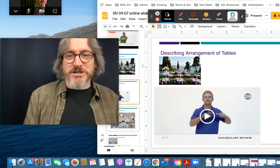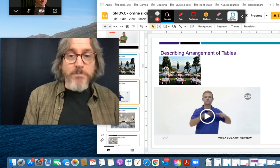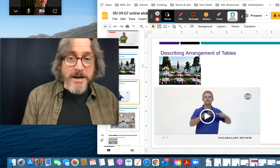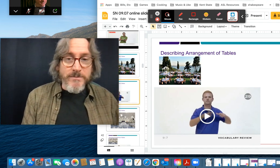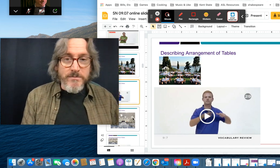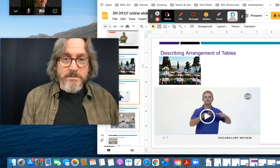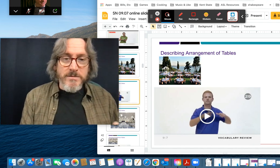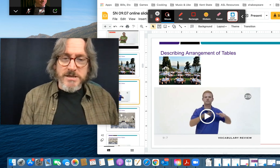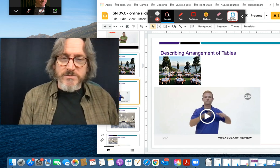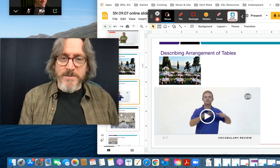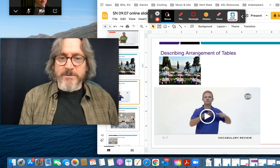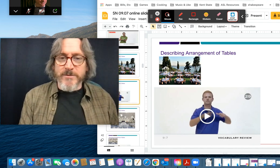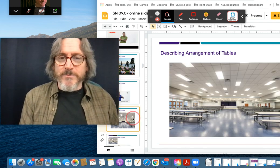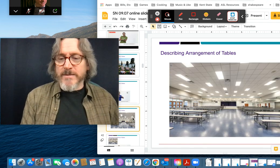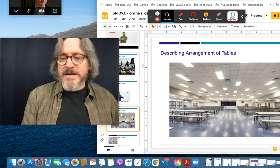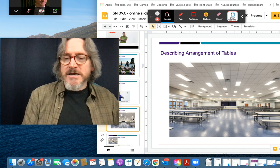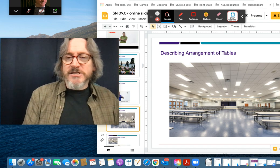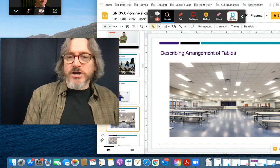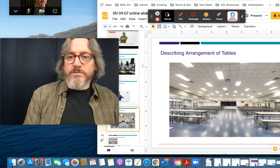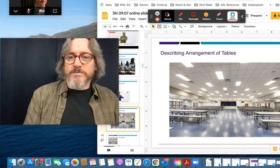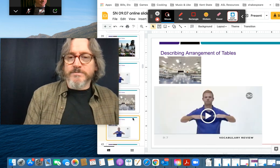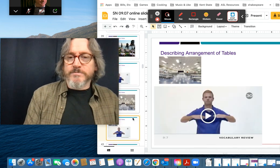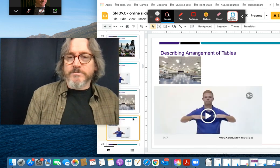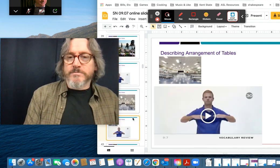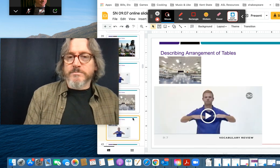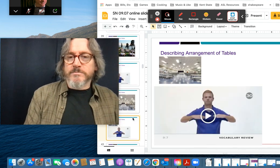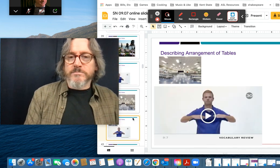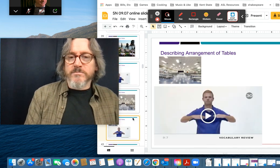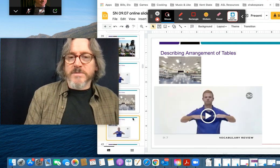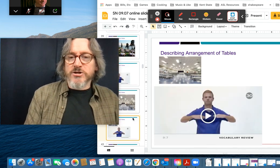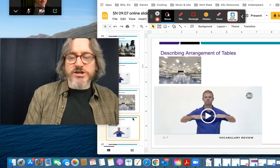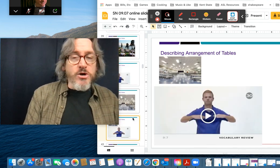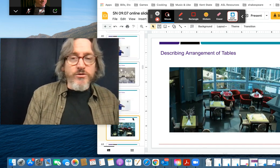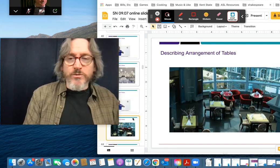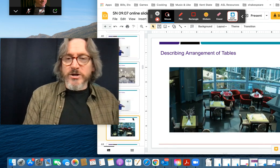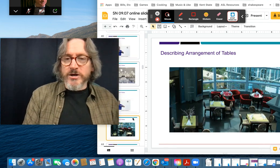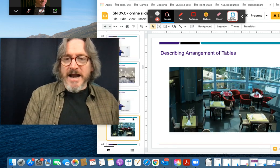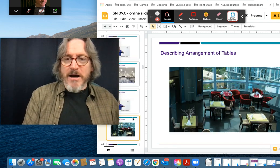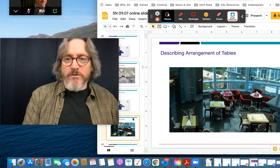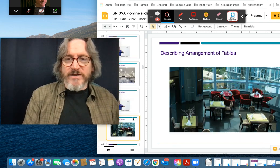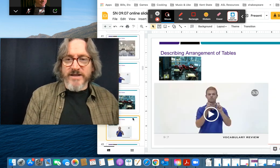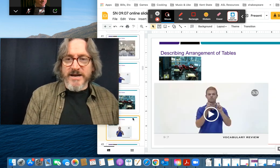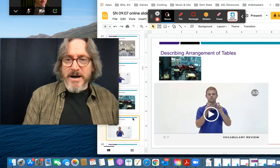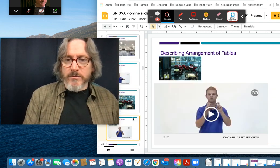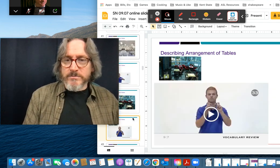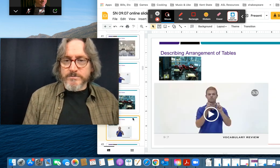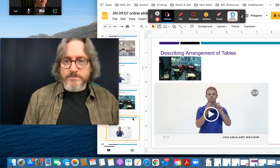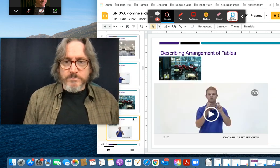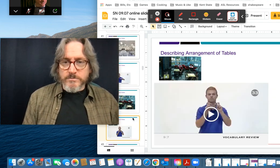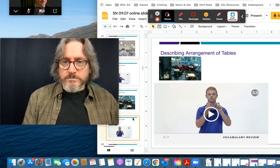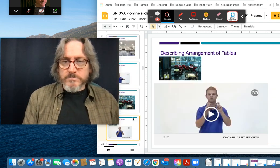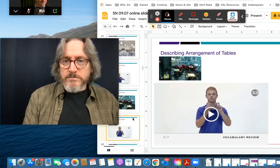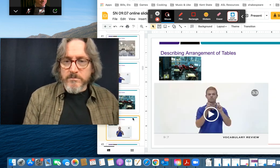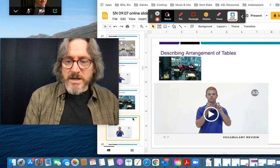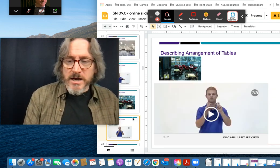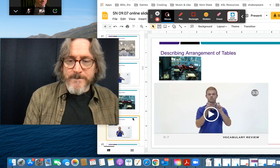opposite direction, but it doesn't really matter. Okay. So just go through and look at how they've laid them out.